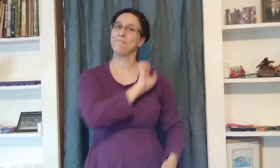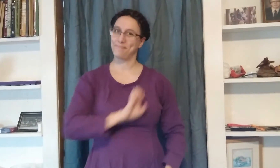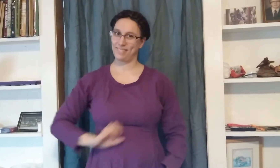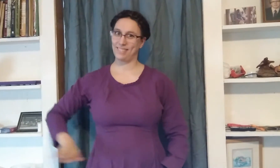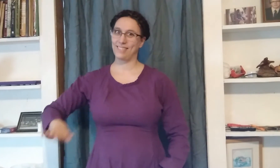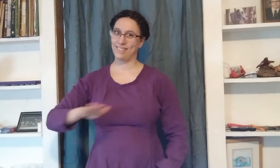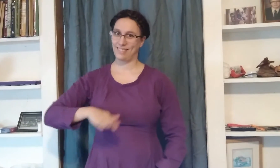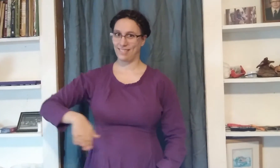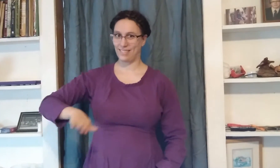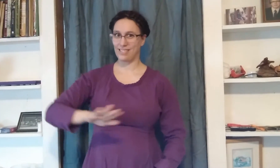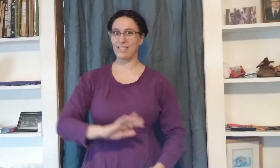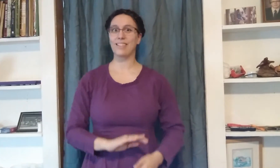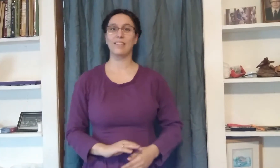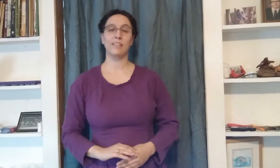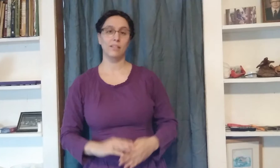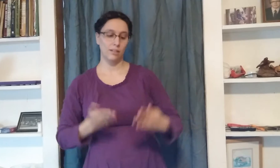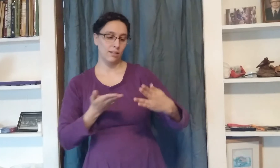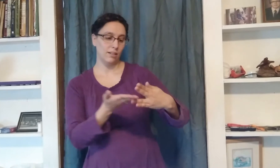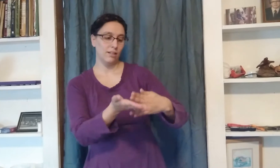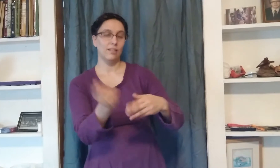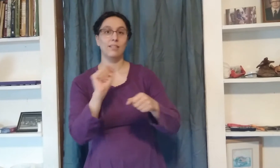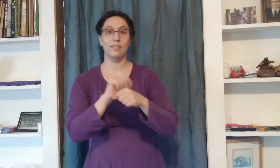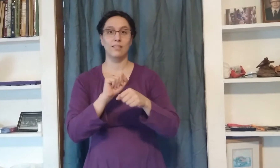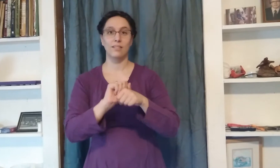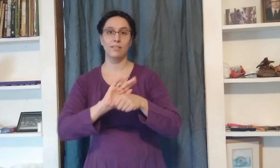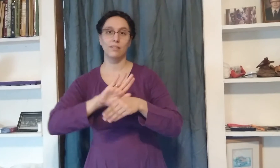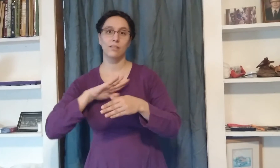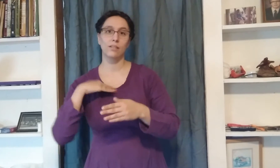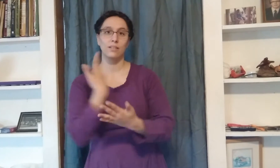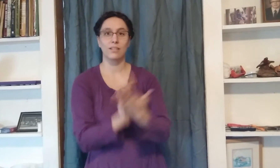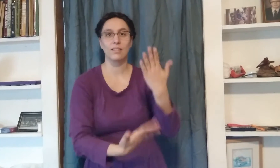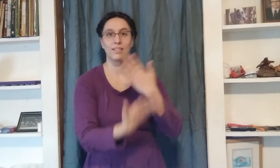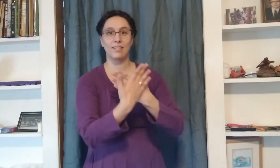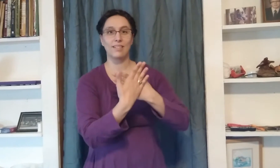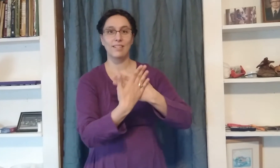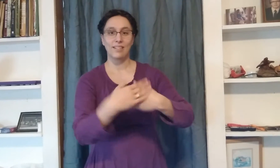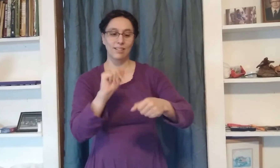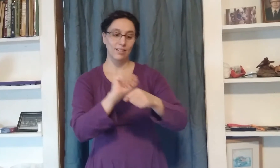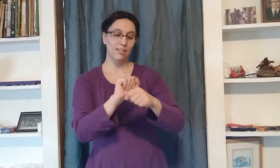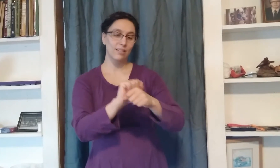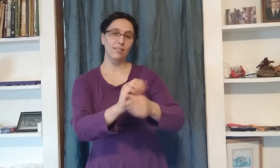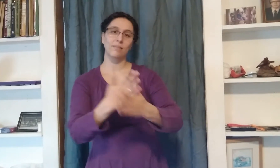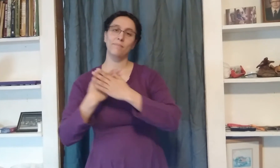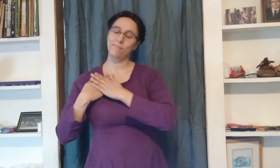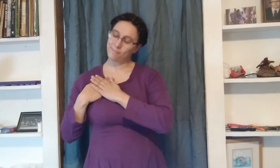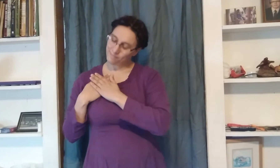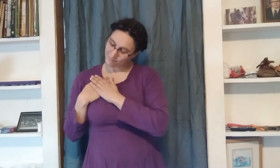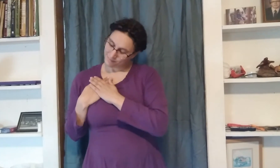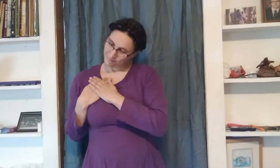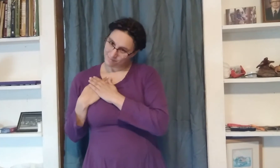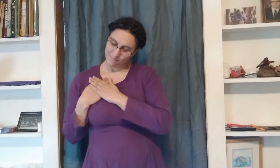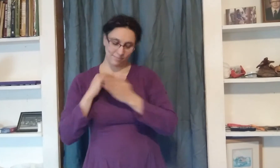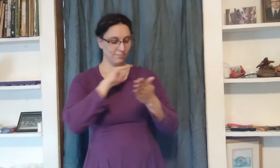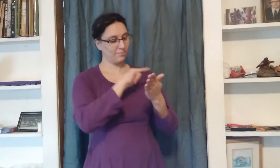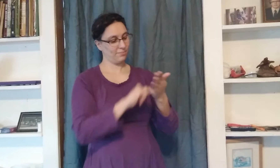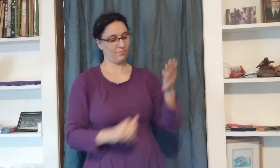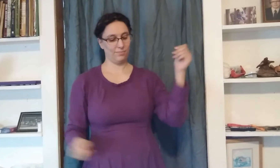the East. In the work of our hands and the work of our hearts, shaping